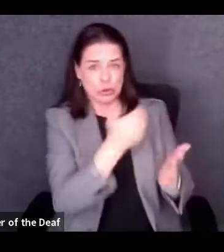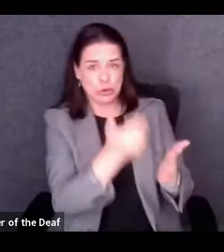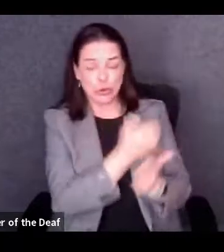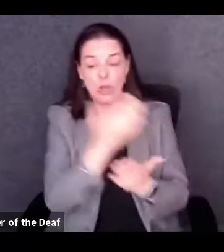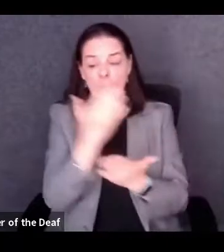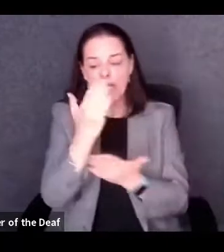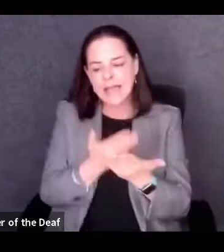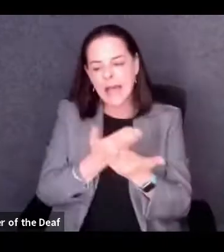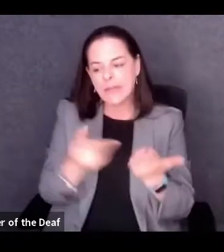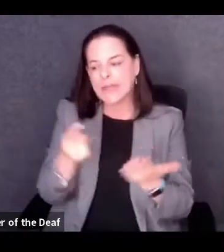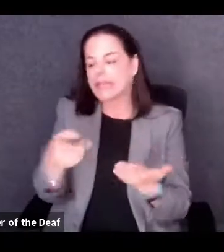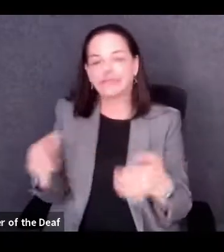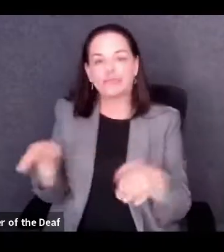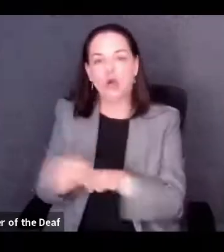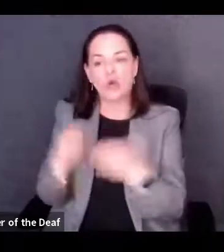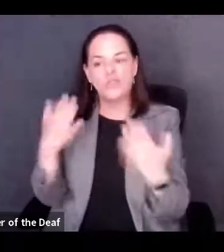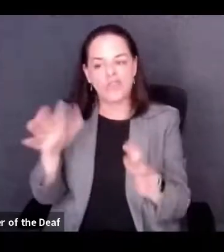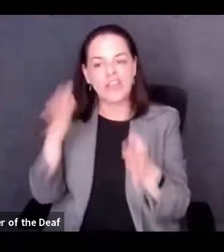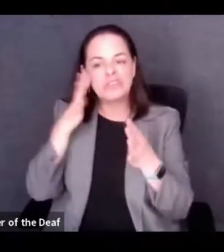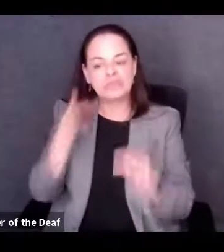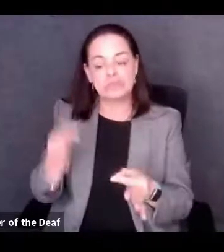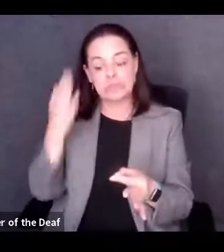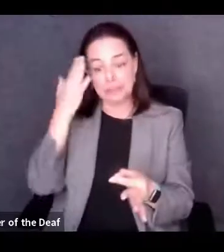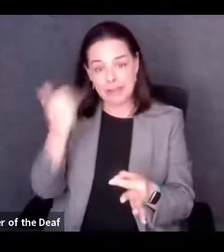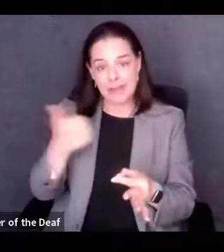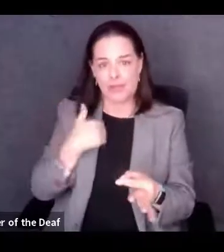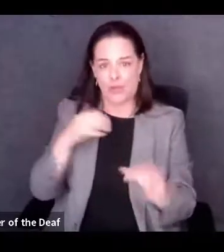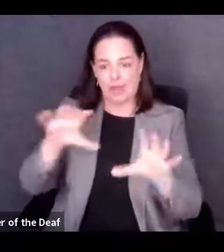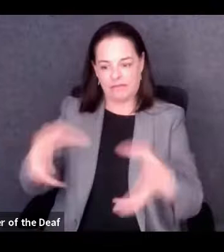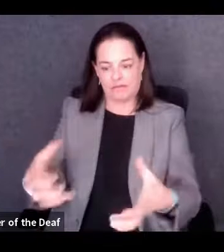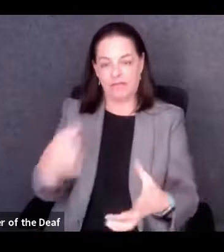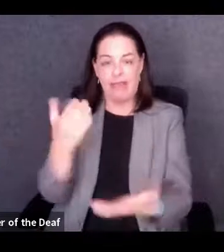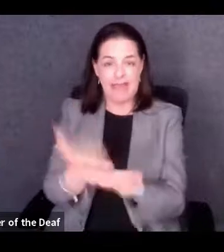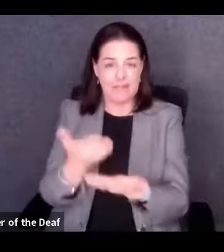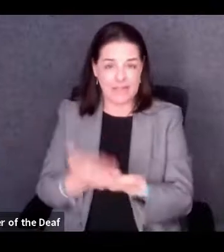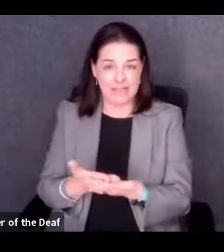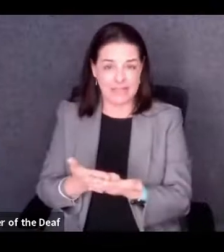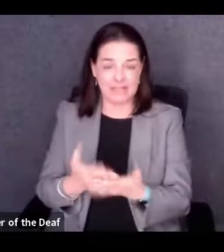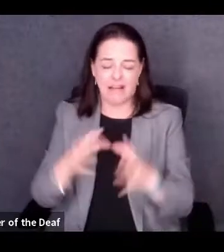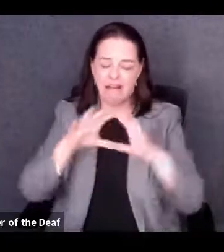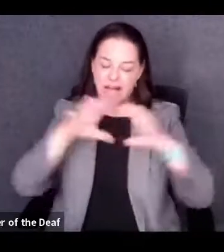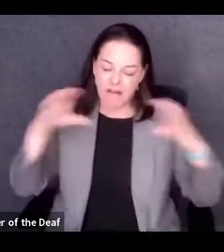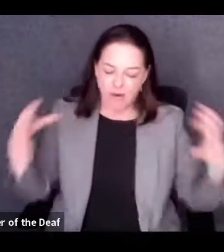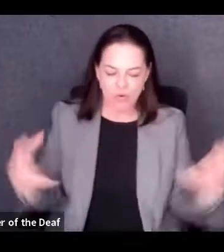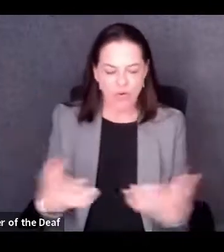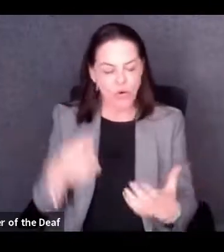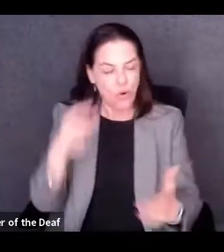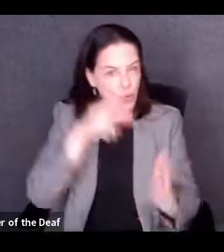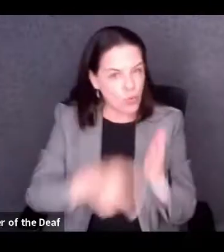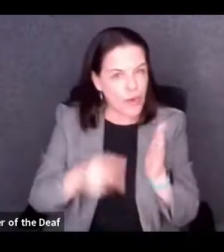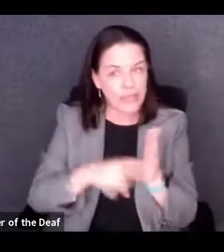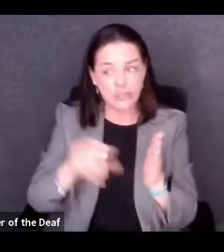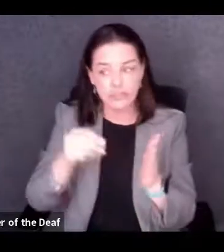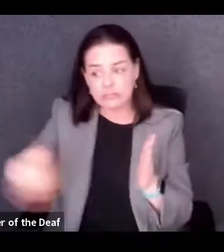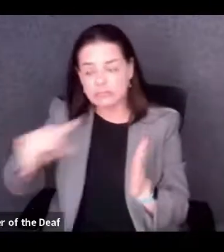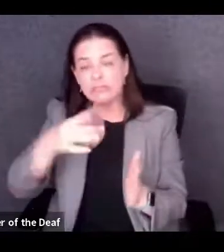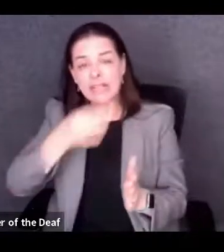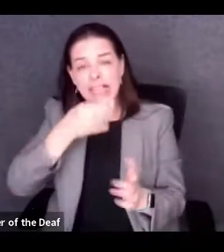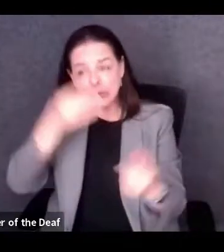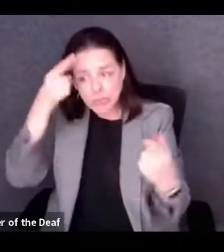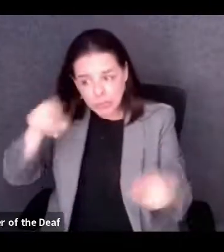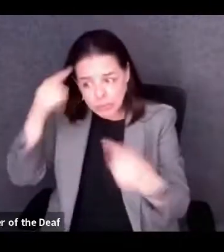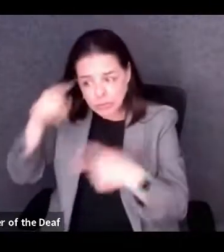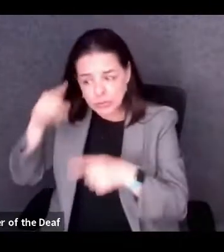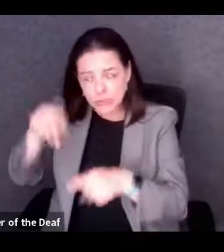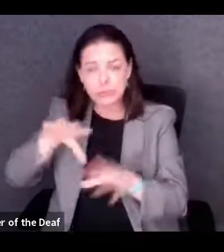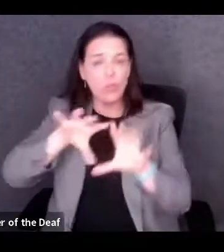closed case because there is now a body of evidence, an entire body of research and consensus among experts from across the